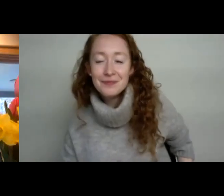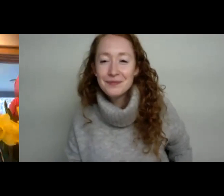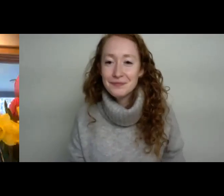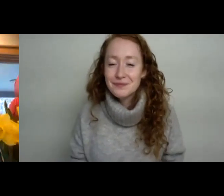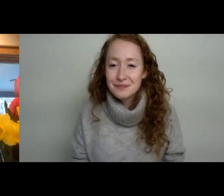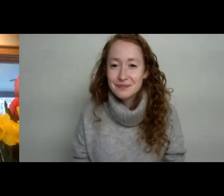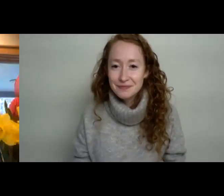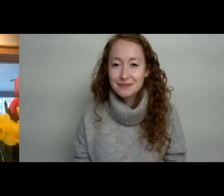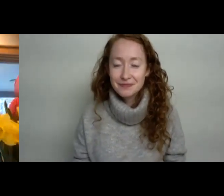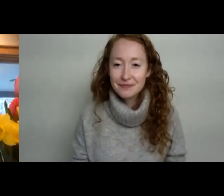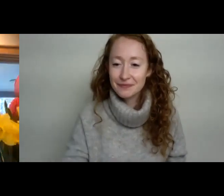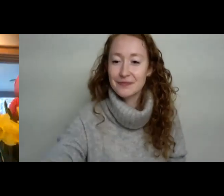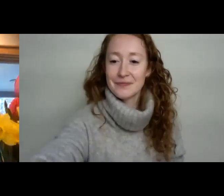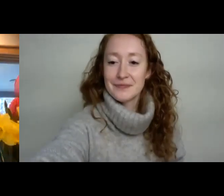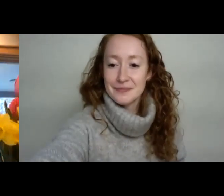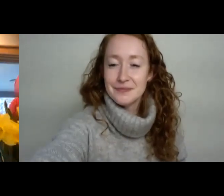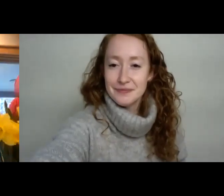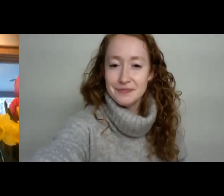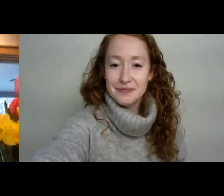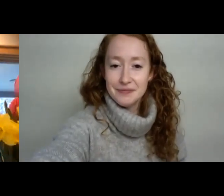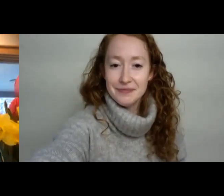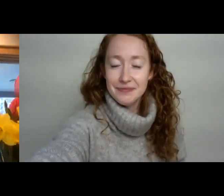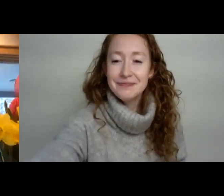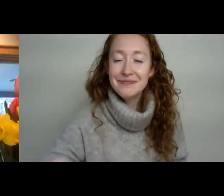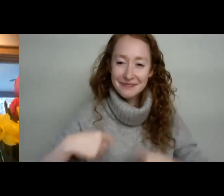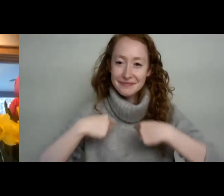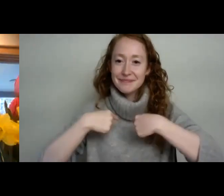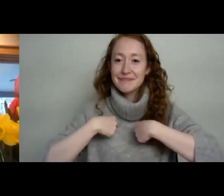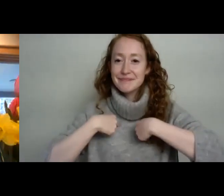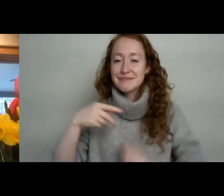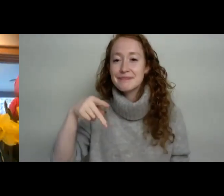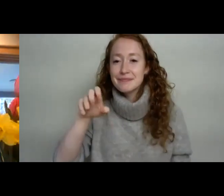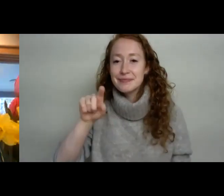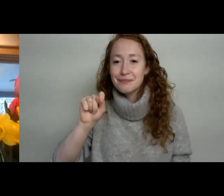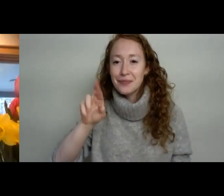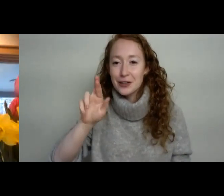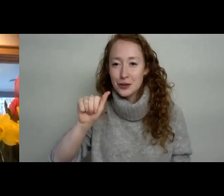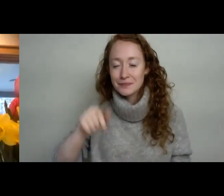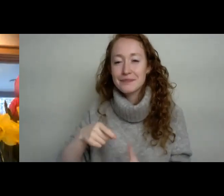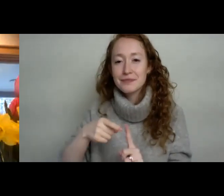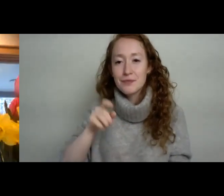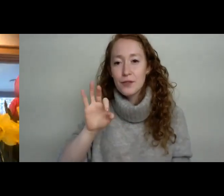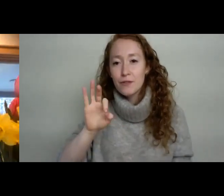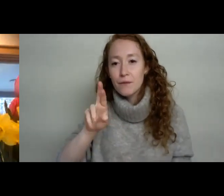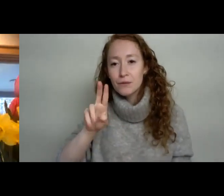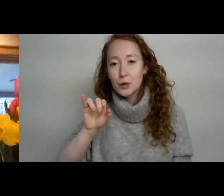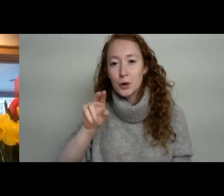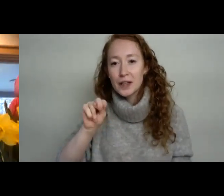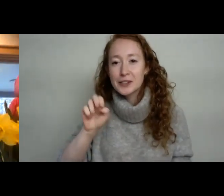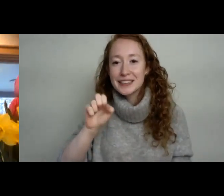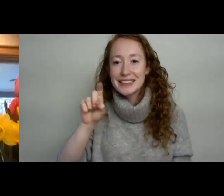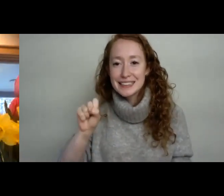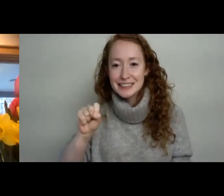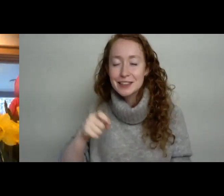so present with us today. I am Petra here at Fruition Seeds, hailing from Haudenosaunee Seneca-occupied